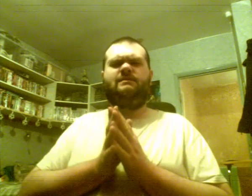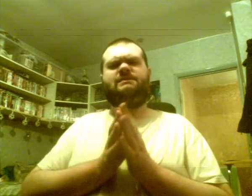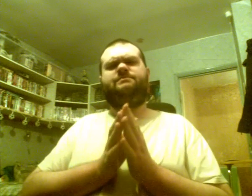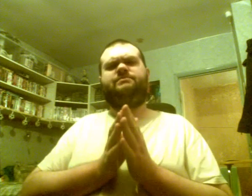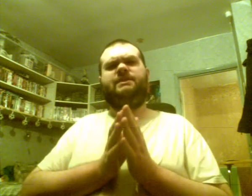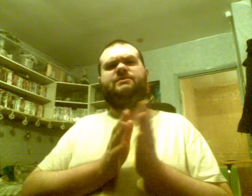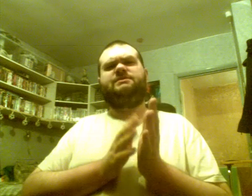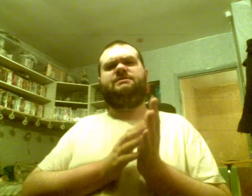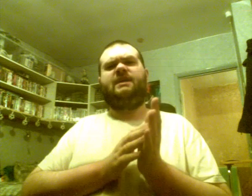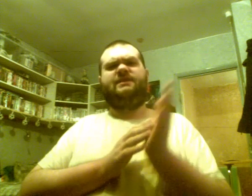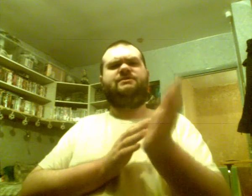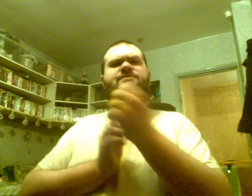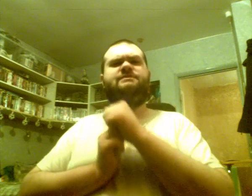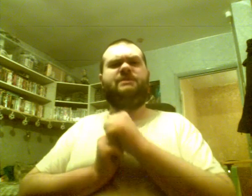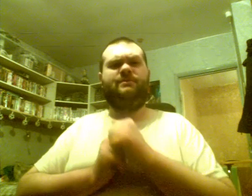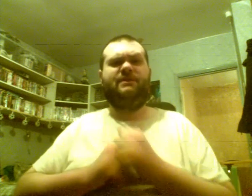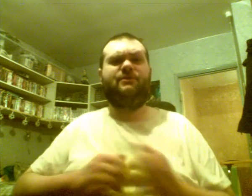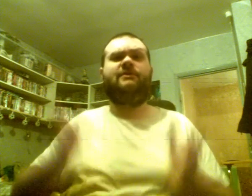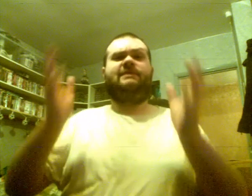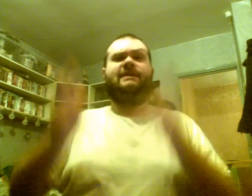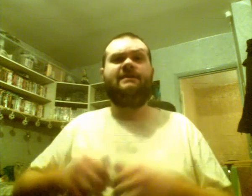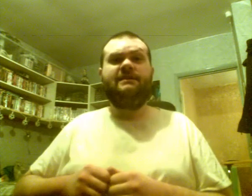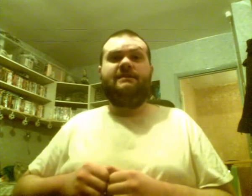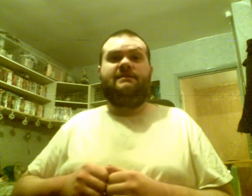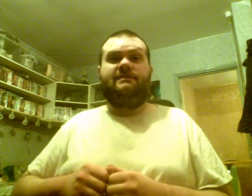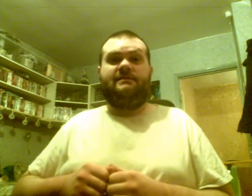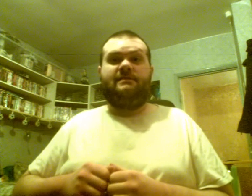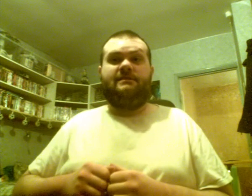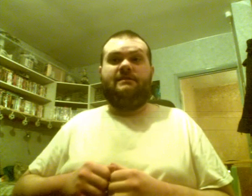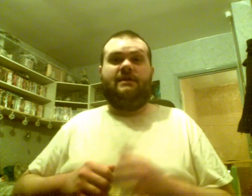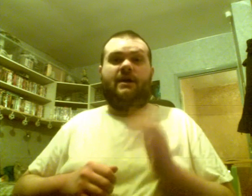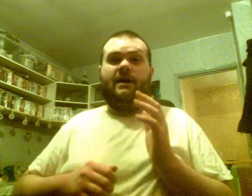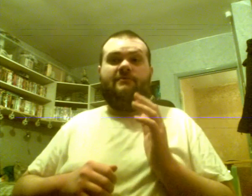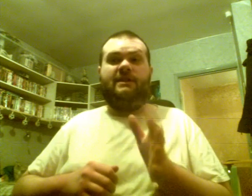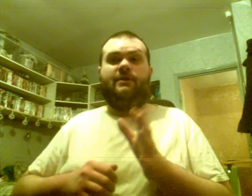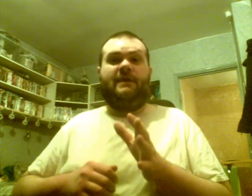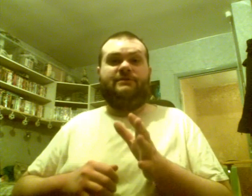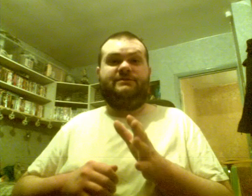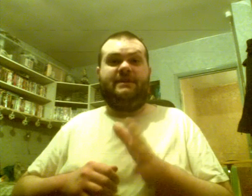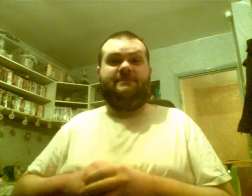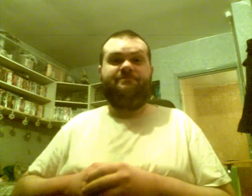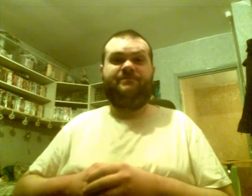that's pretty much. I think Tuesday's becoming cutlery day. I